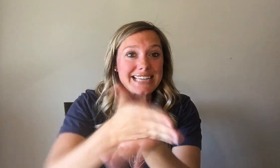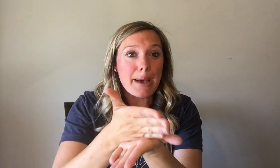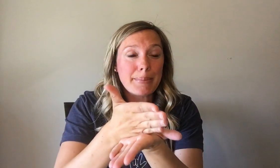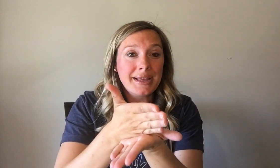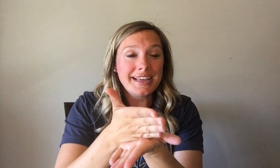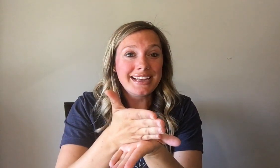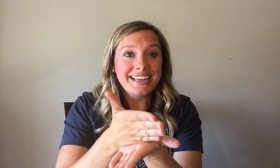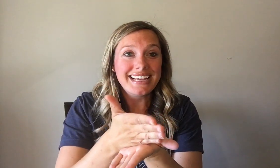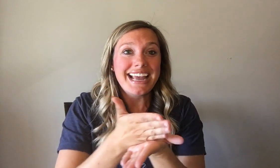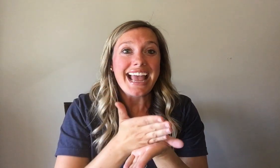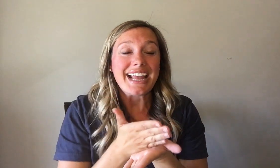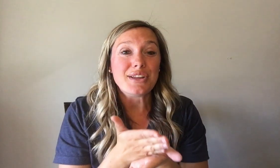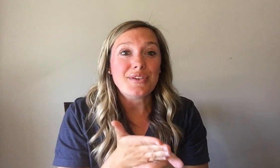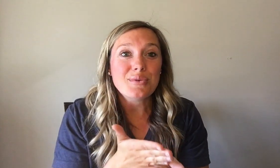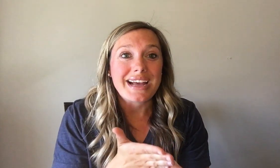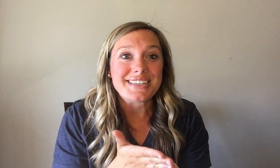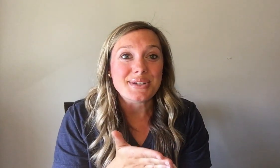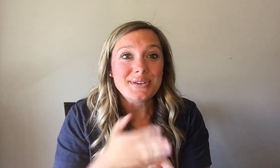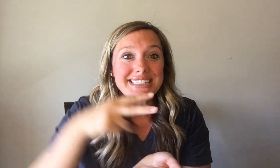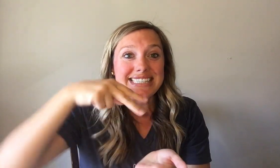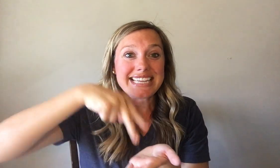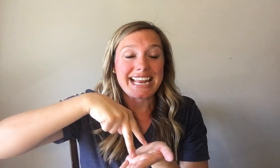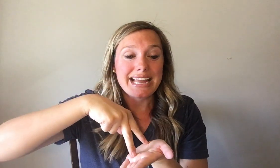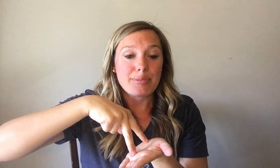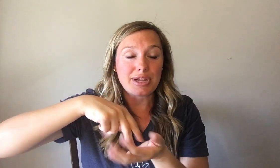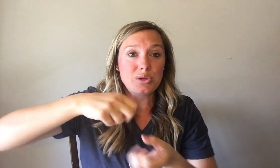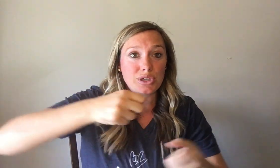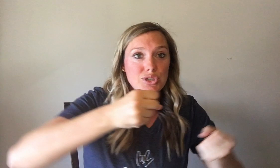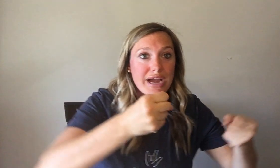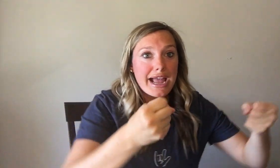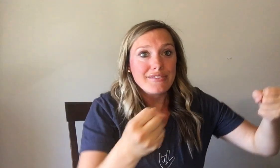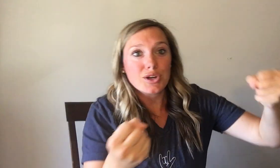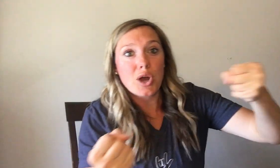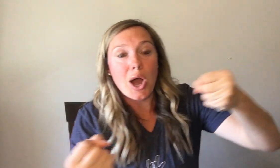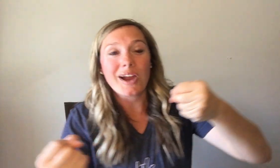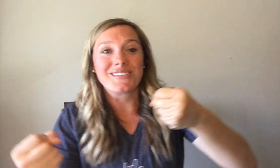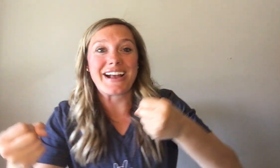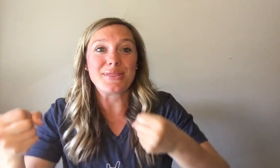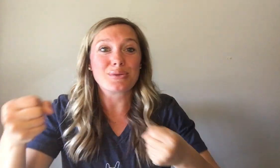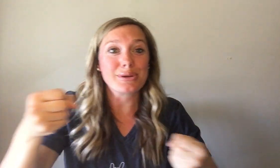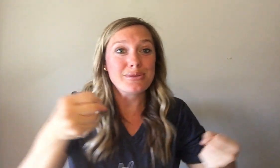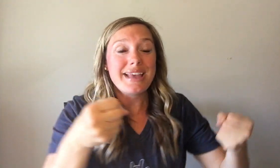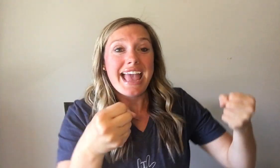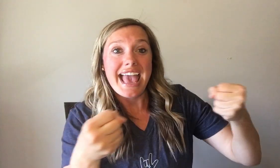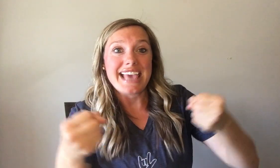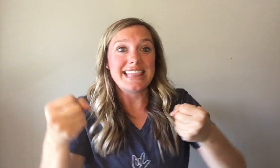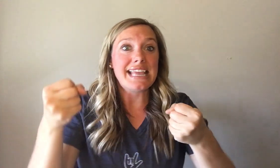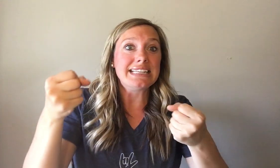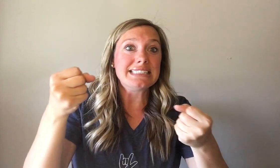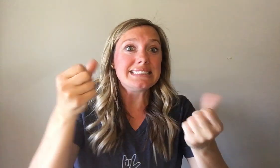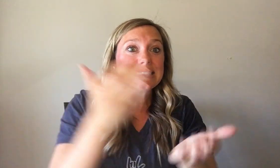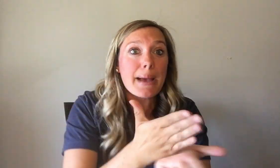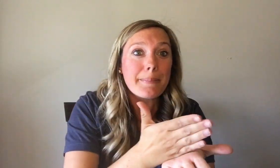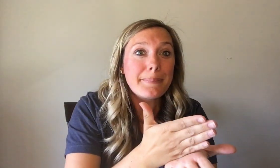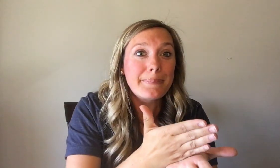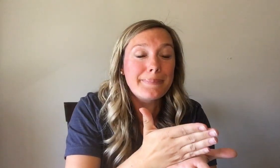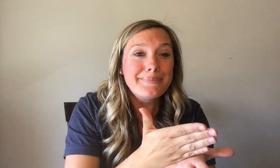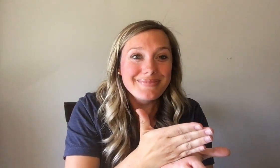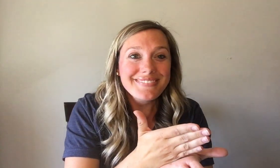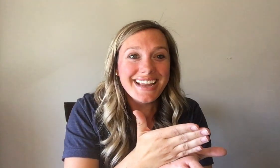stop. And if you want to, you can stand up and you can drive your car around the room and then stop. Are